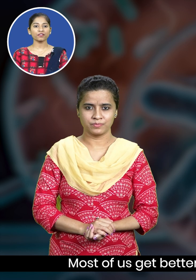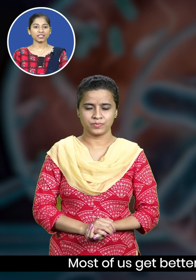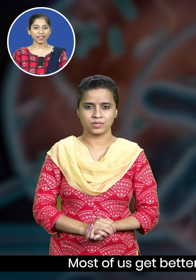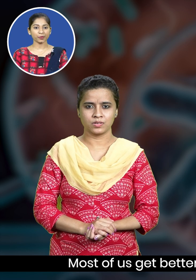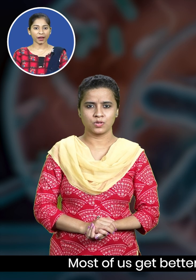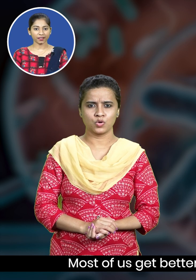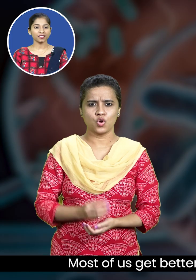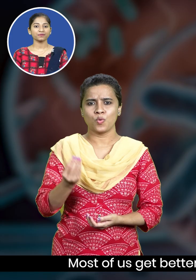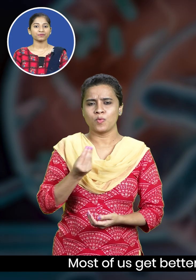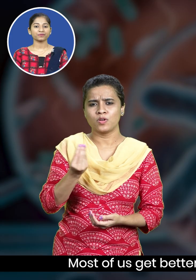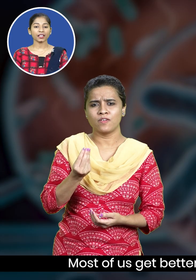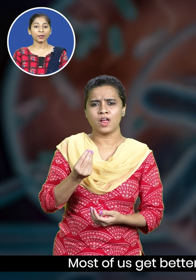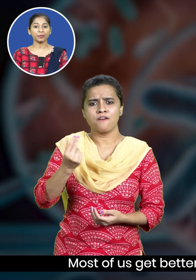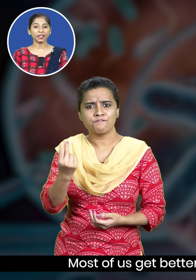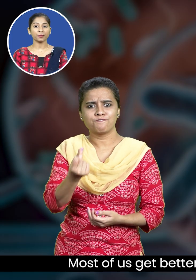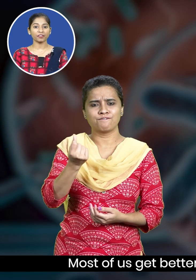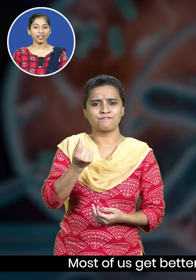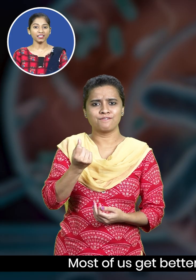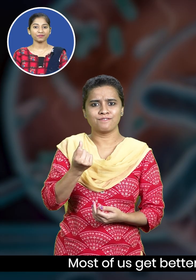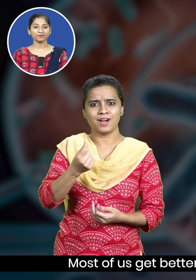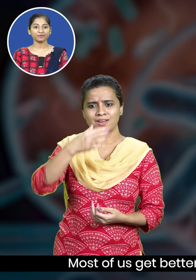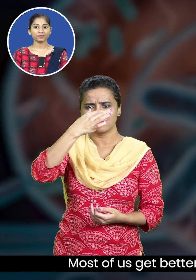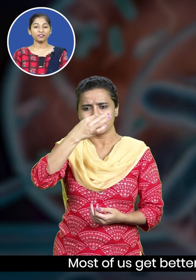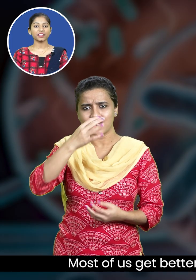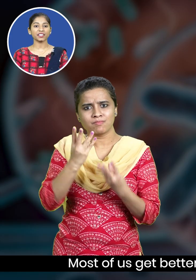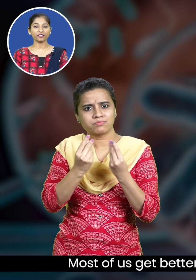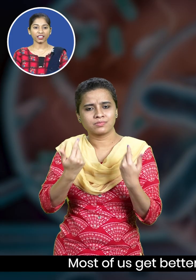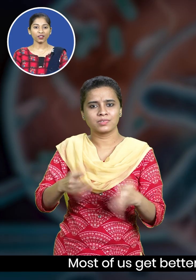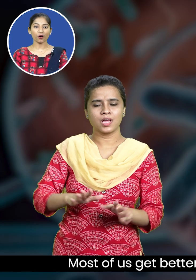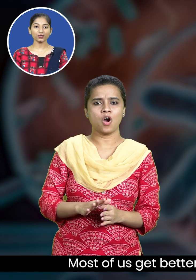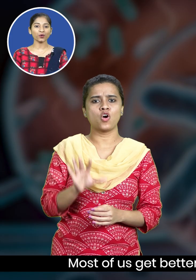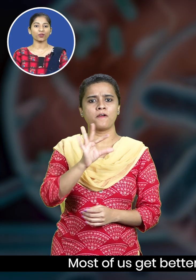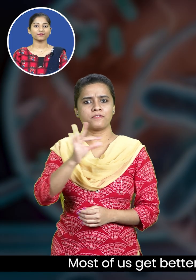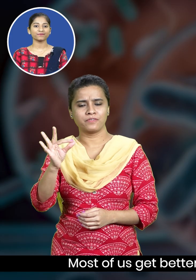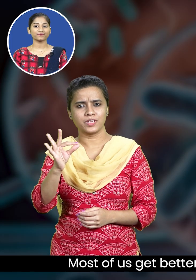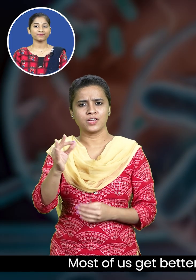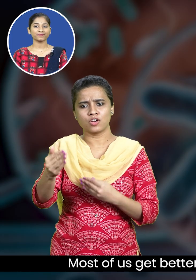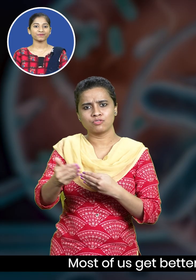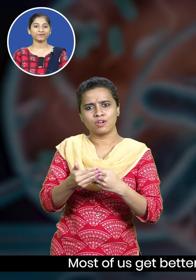Most of us get better and become well within a week or so.